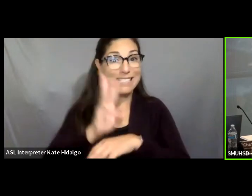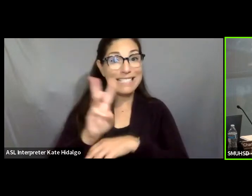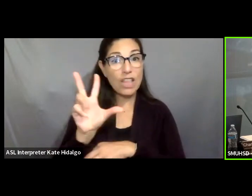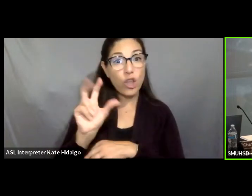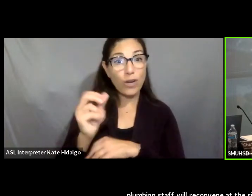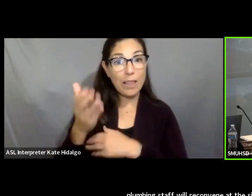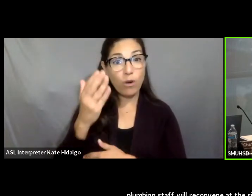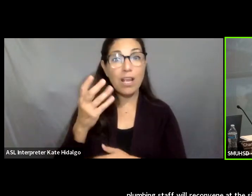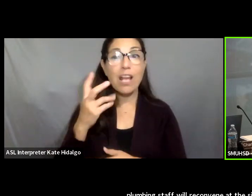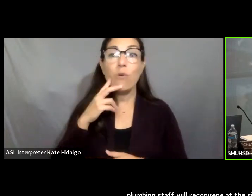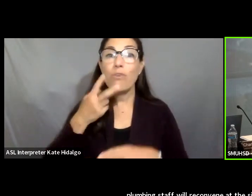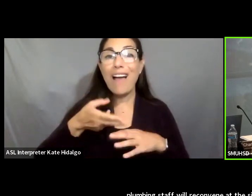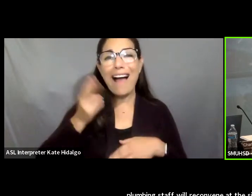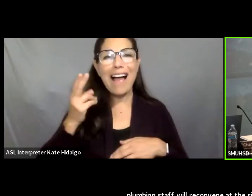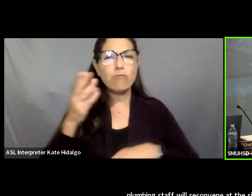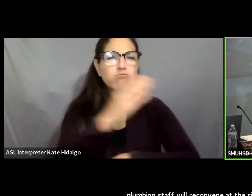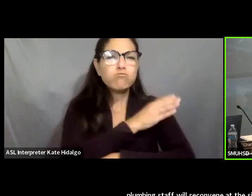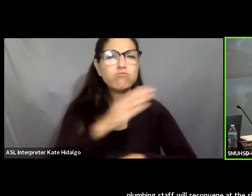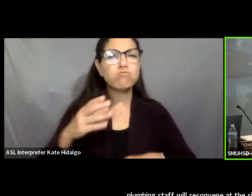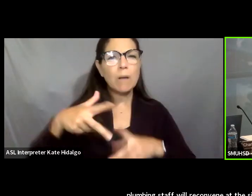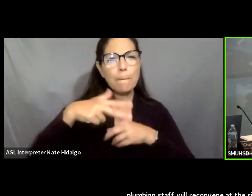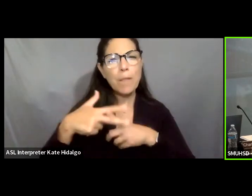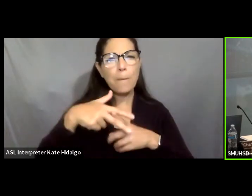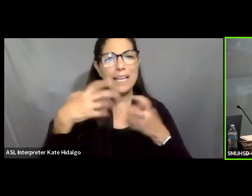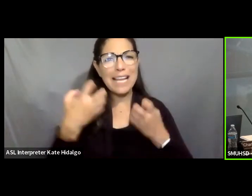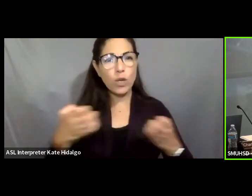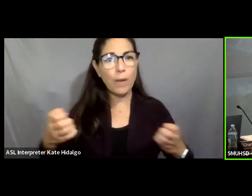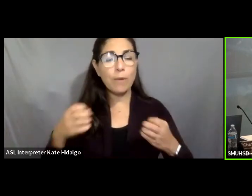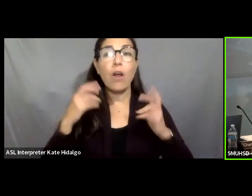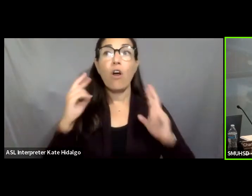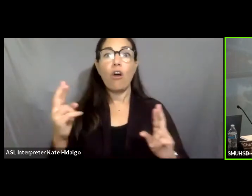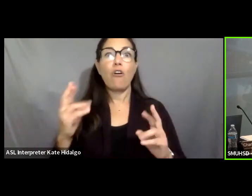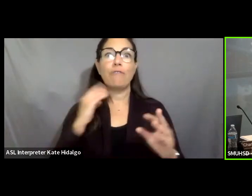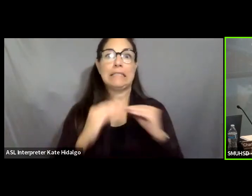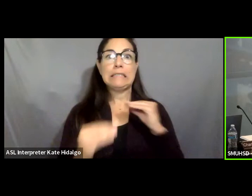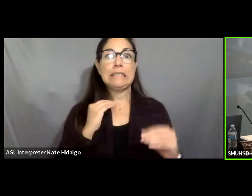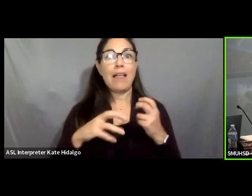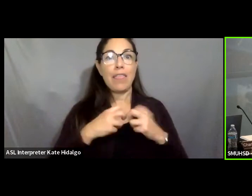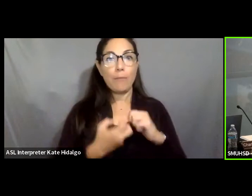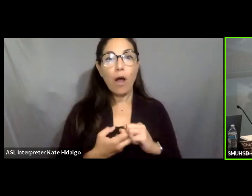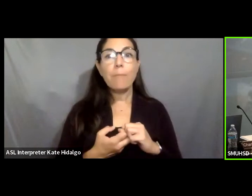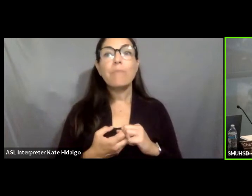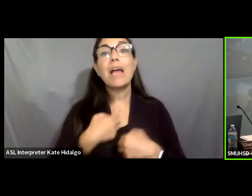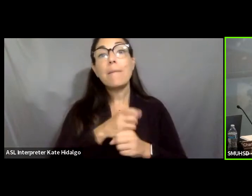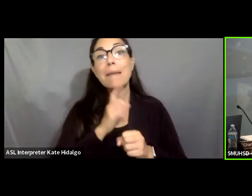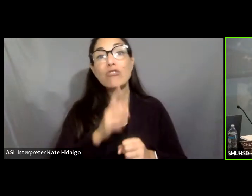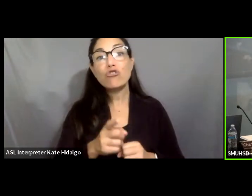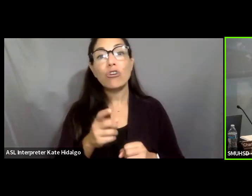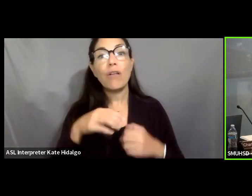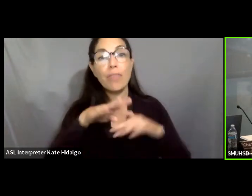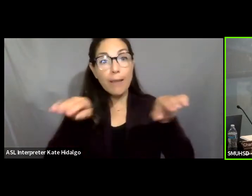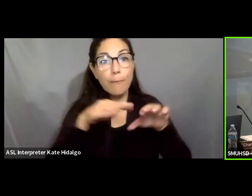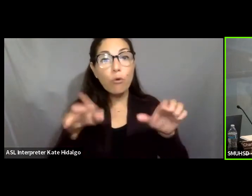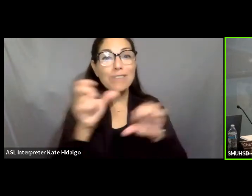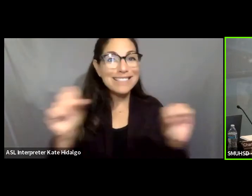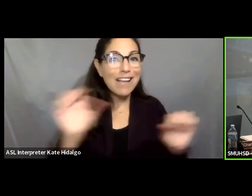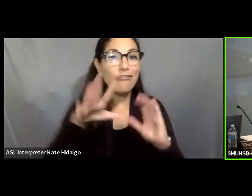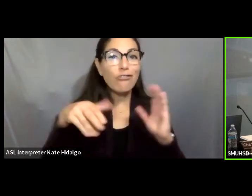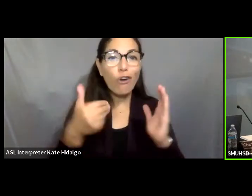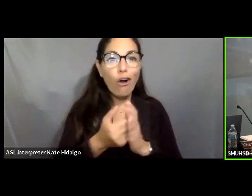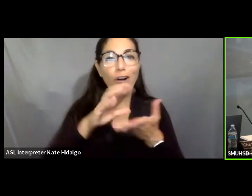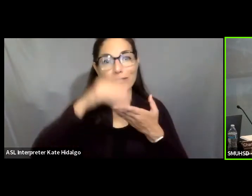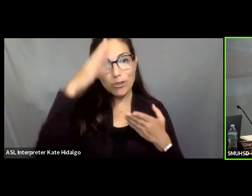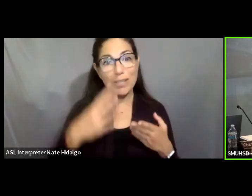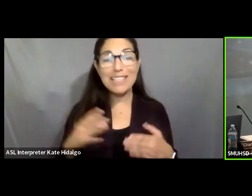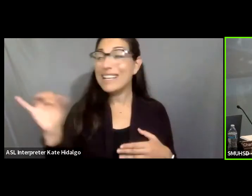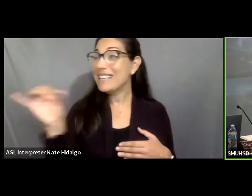with high-powered plumbing equipment, which we hope will allow us to correct the issue and ensure that the pool is safe for our students. We did the